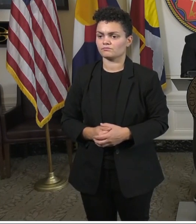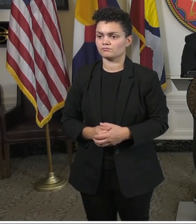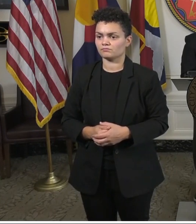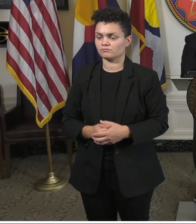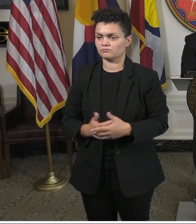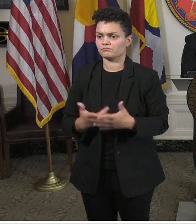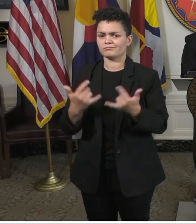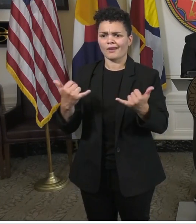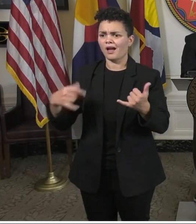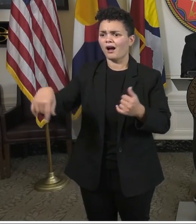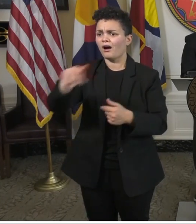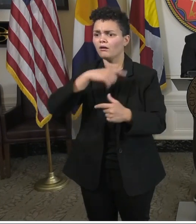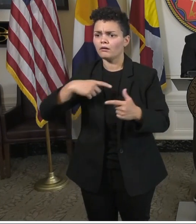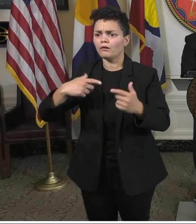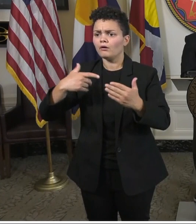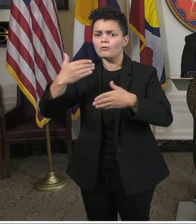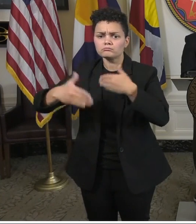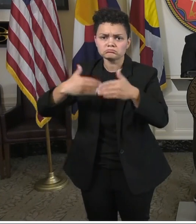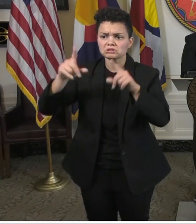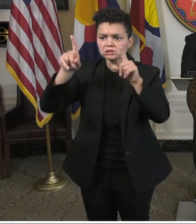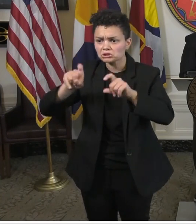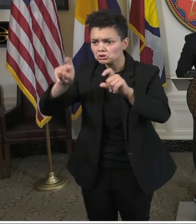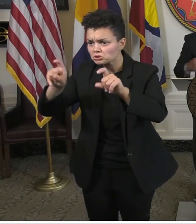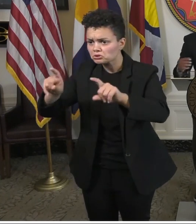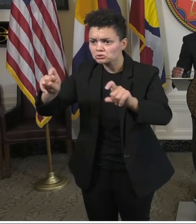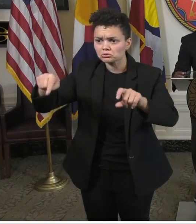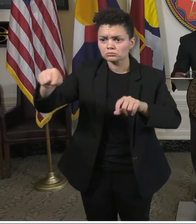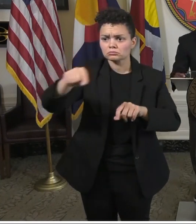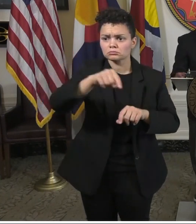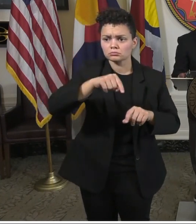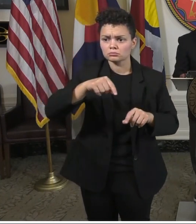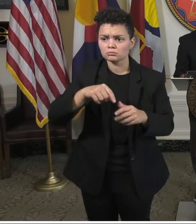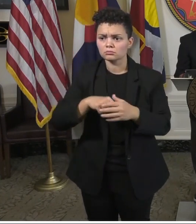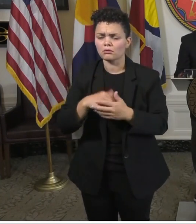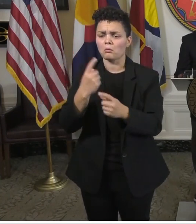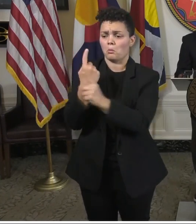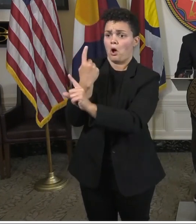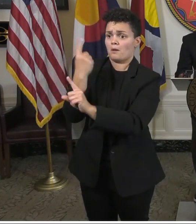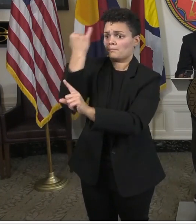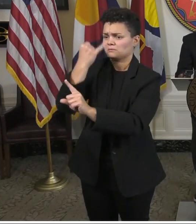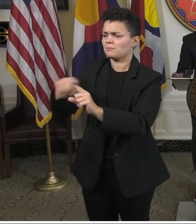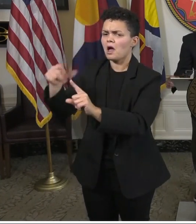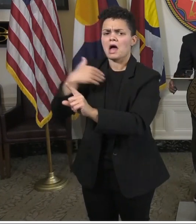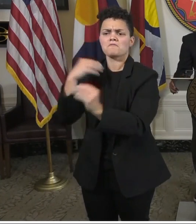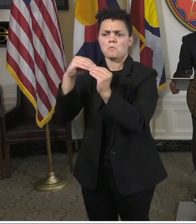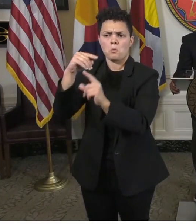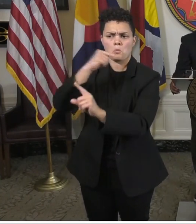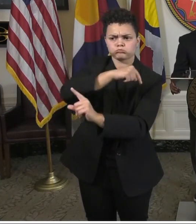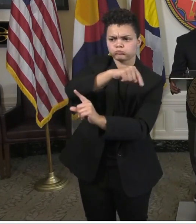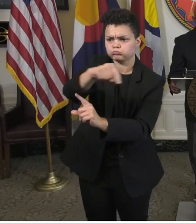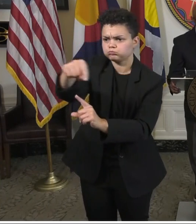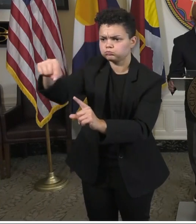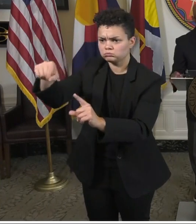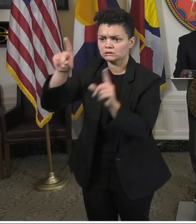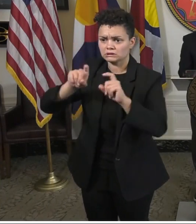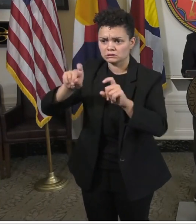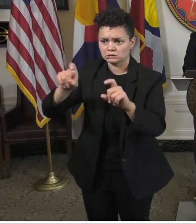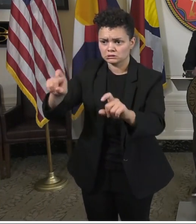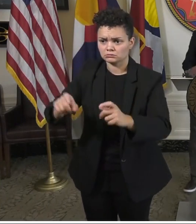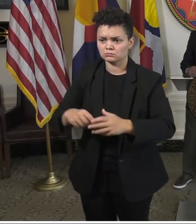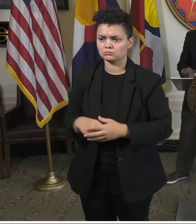expanding testing from outside of the Pepsi Center and moving more forward to other parts of town. Are we confident with the turnaround